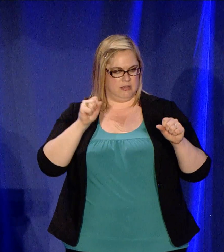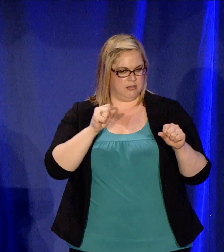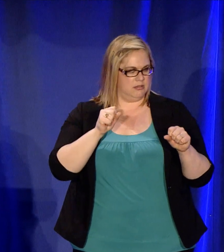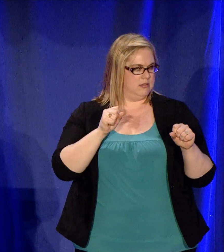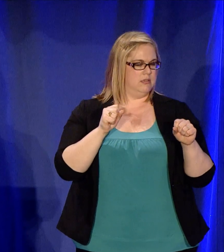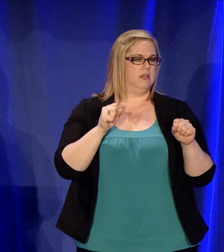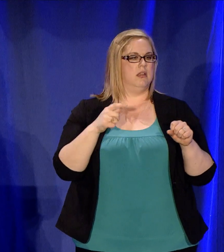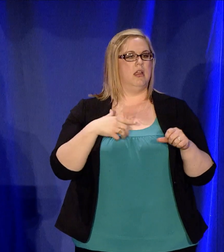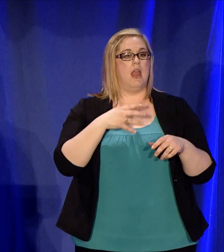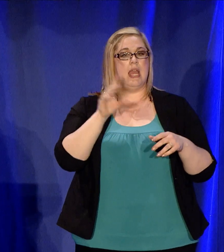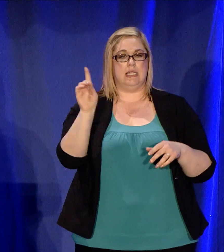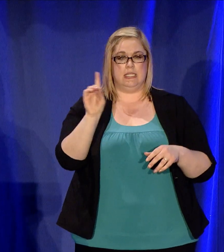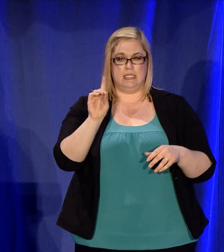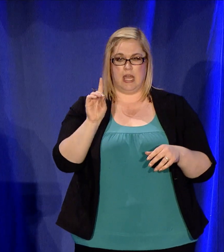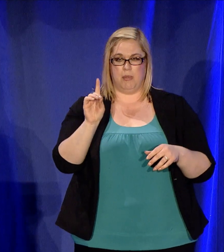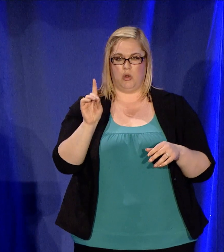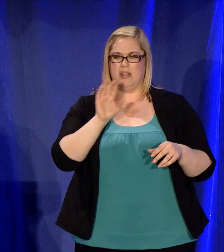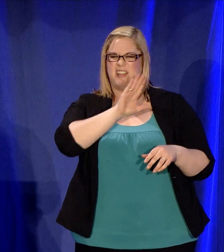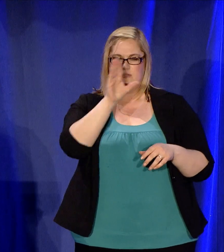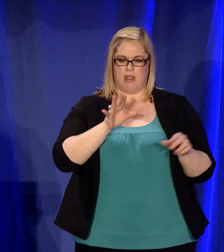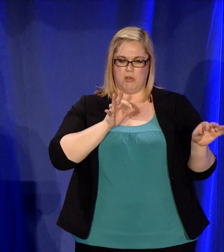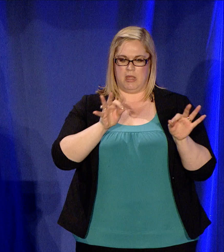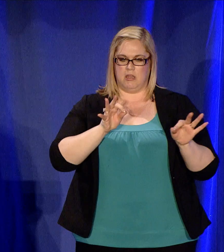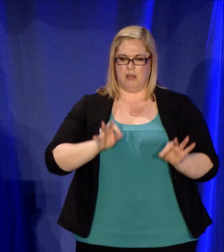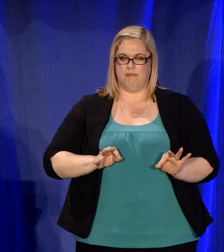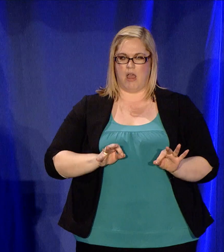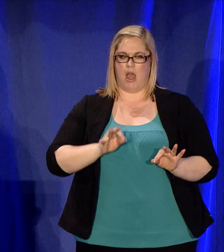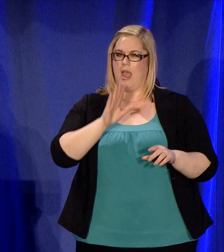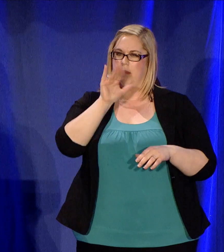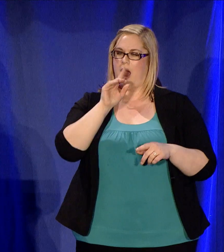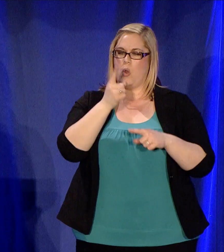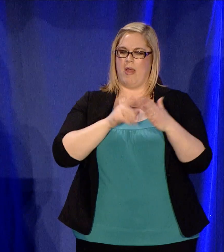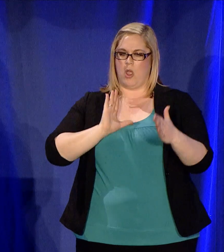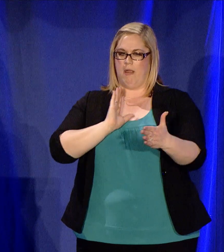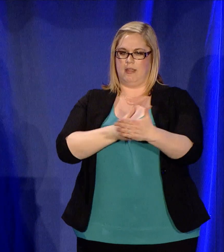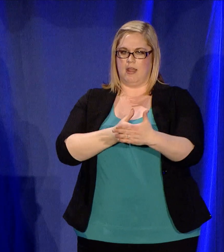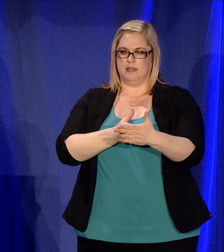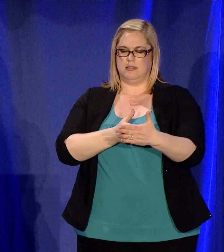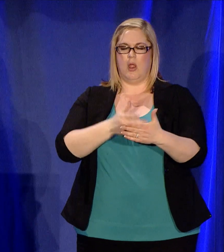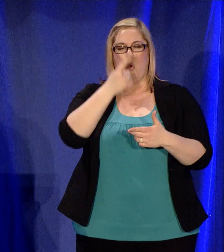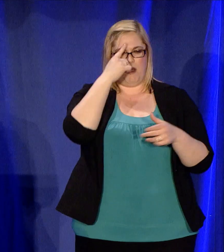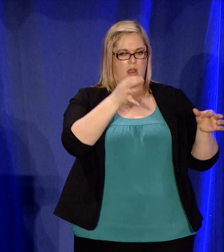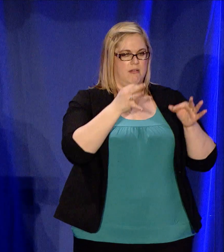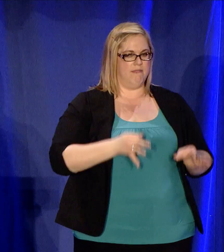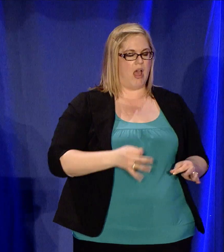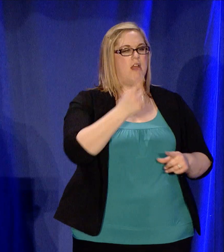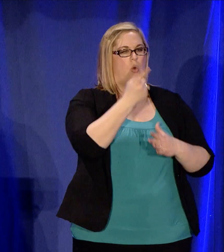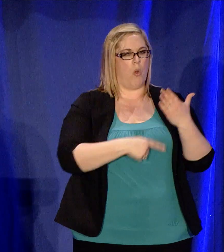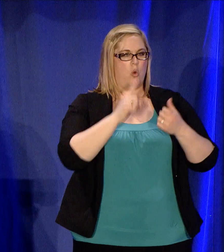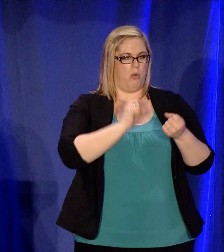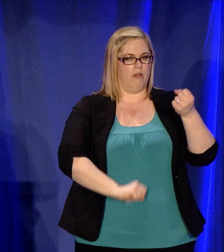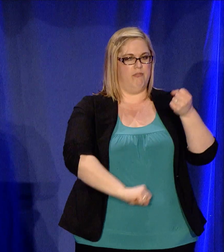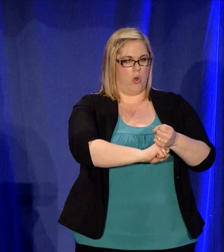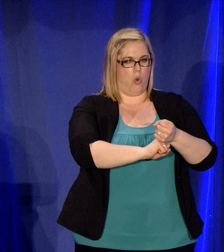Congress, Democrats have never been defined by what we are against. It is what we are for that has